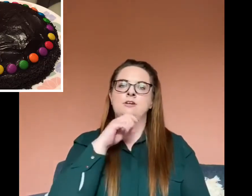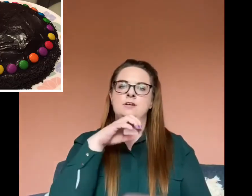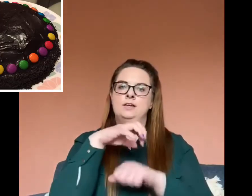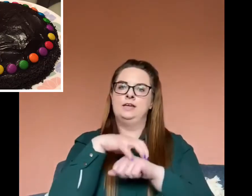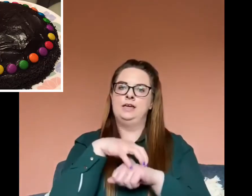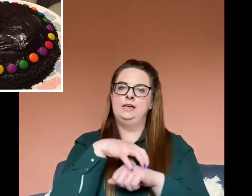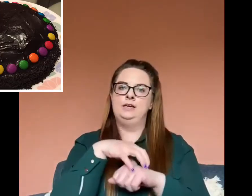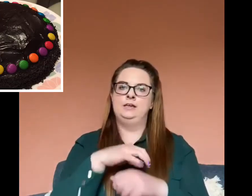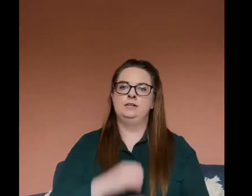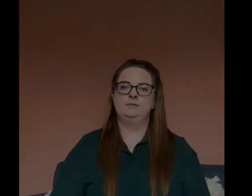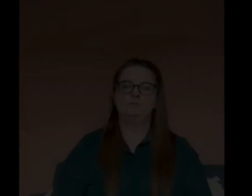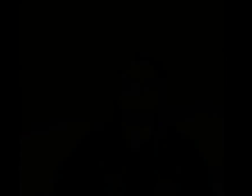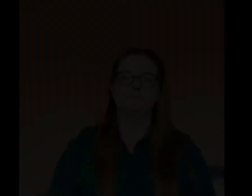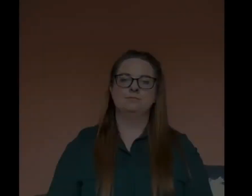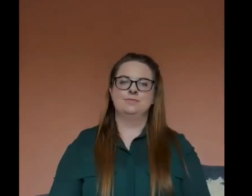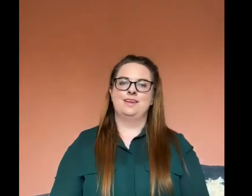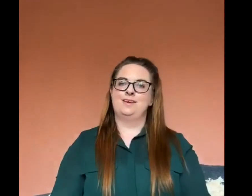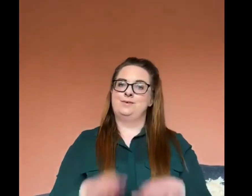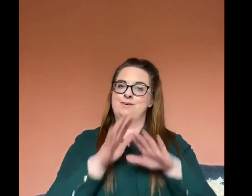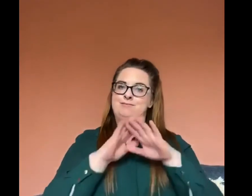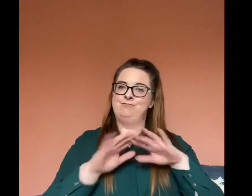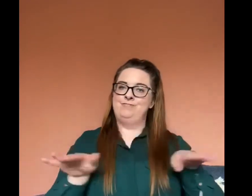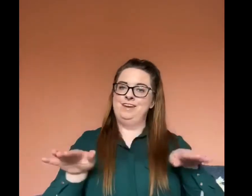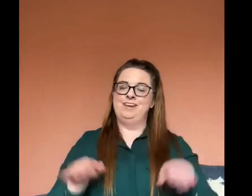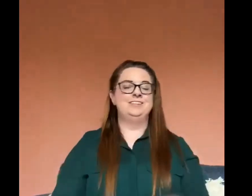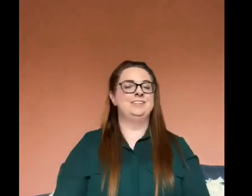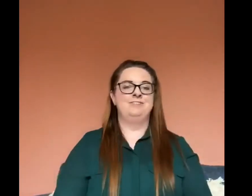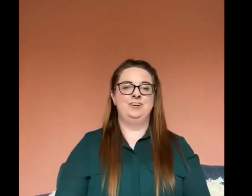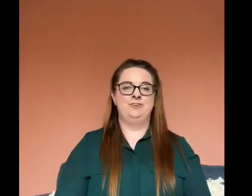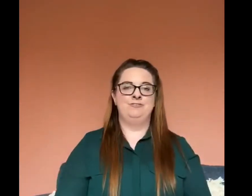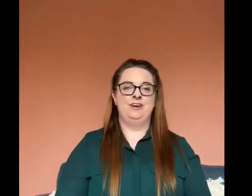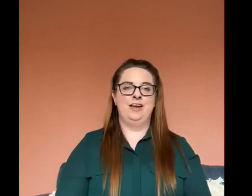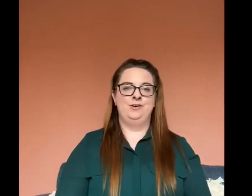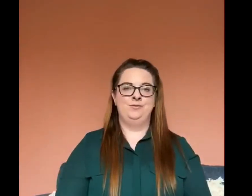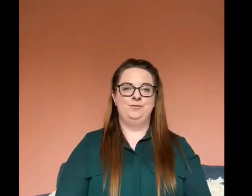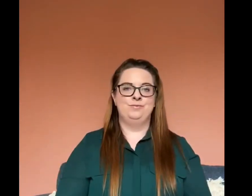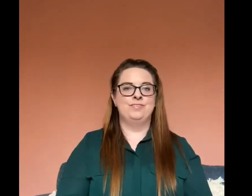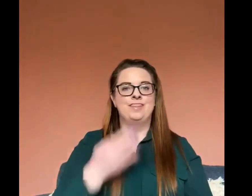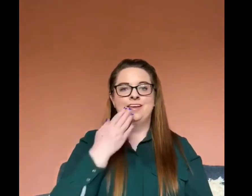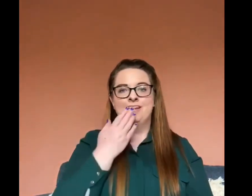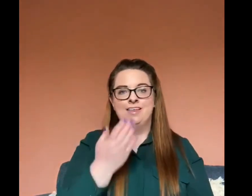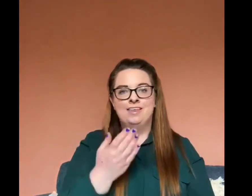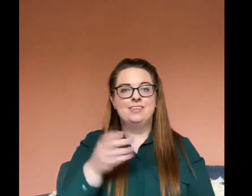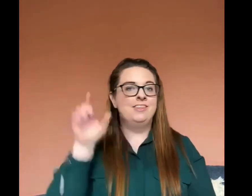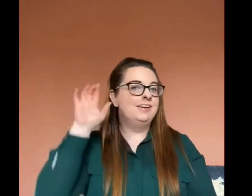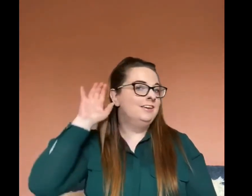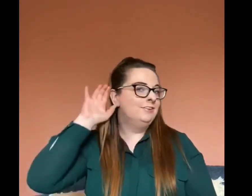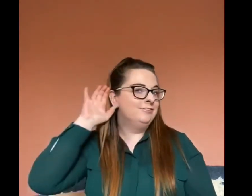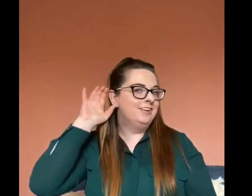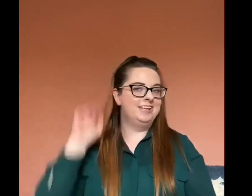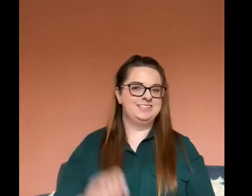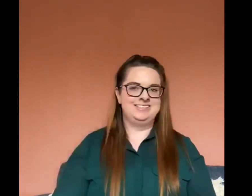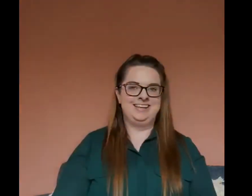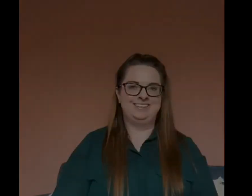Chocolate cake. We're finished the video for now. Thank you for listening.